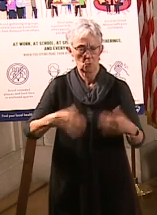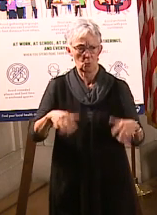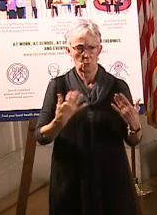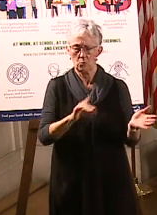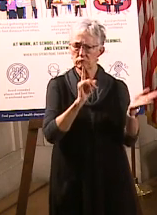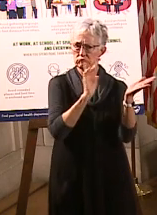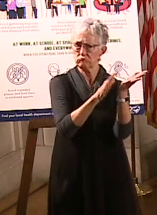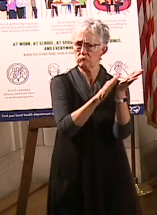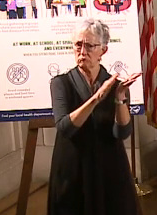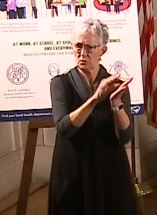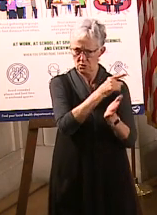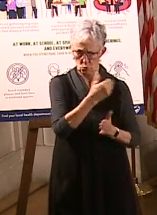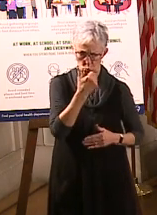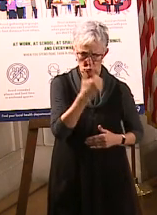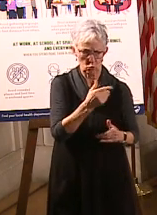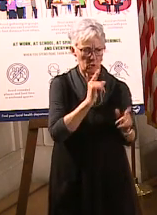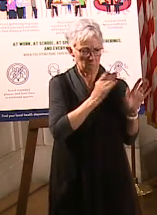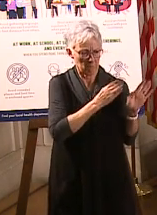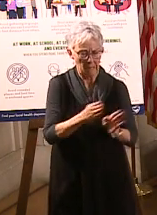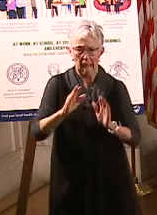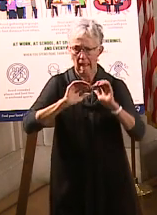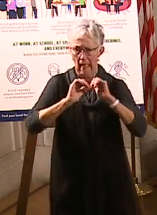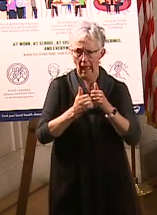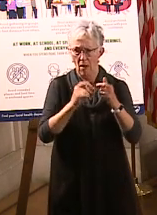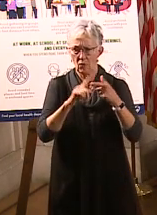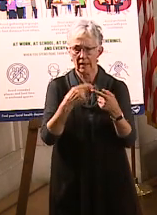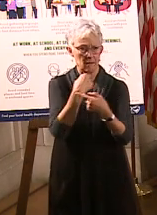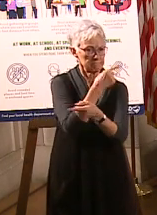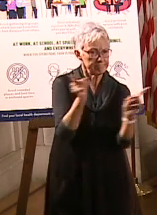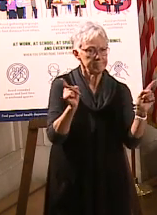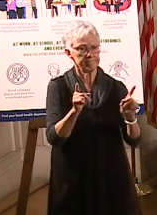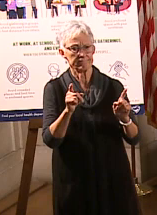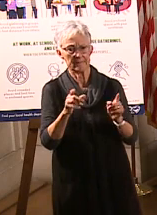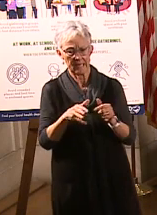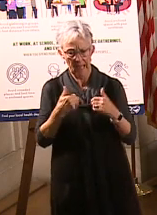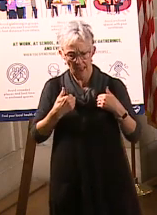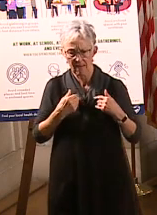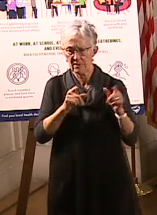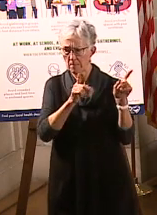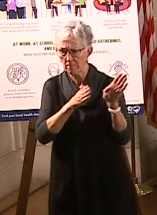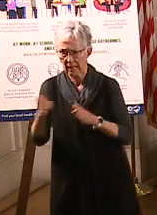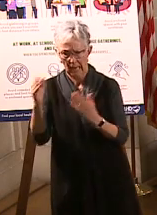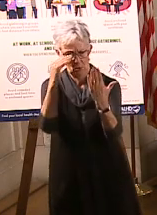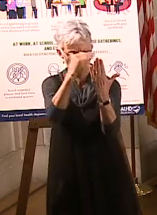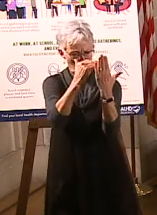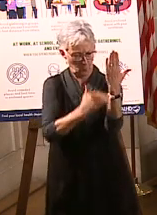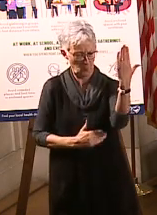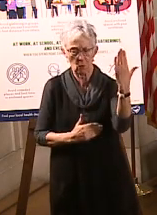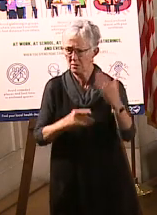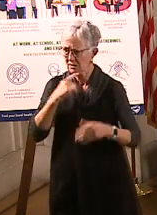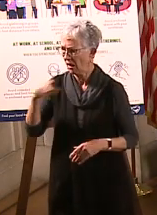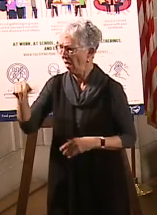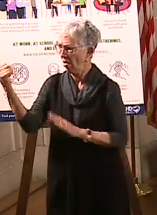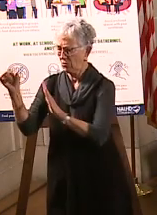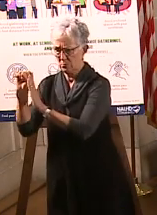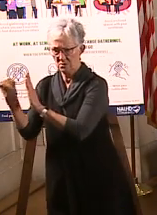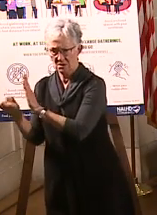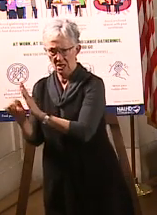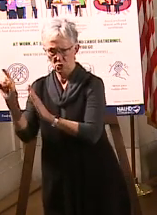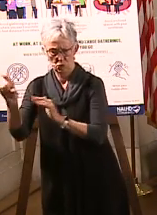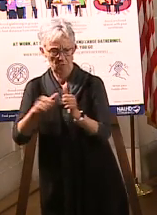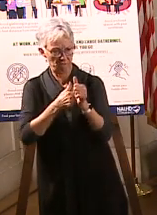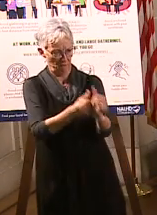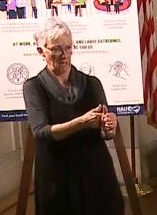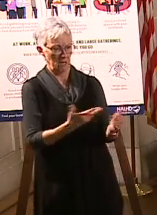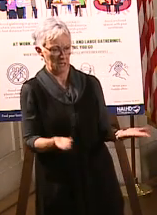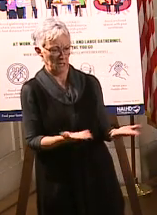compliment, and I want to thank all the folks who've worked so hard to put together our vaccination plan and those folks who are working hard to implement that plan. So whether it's the